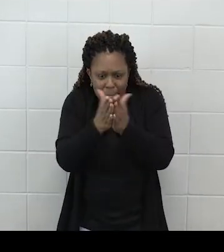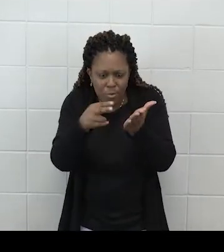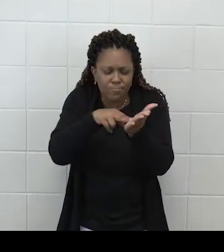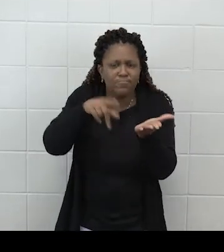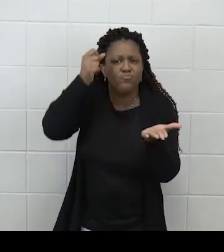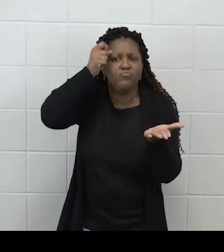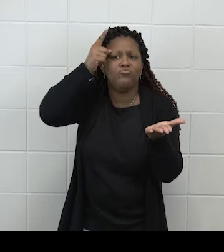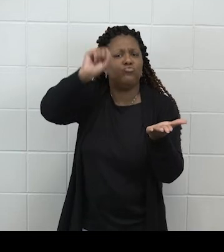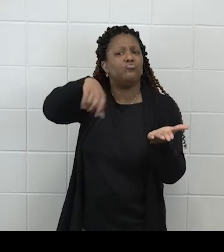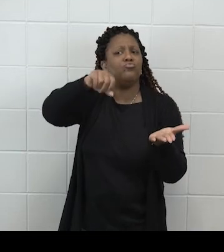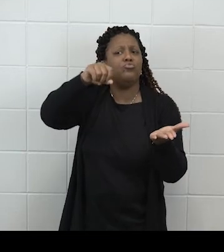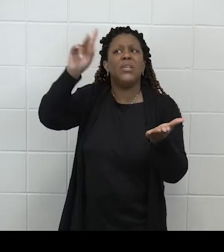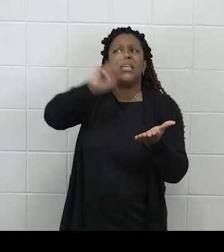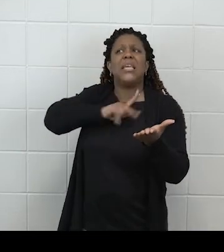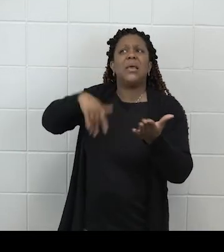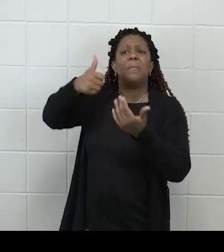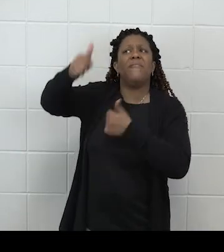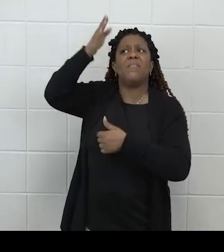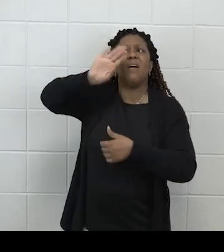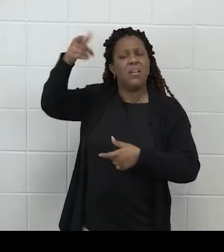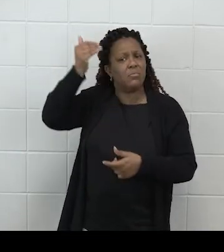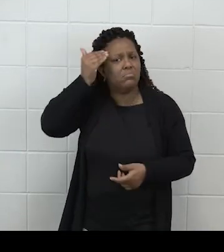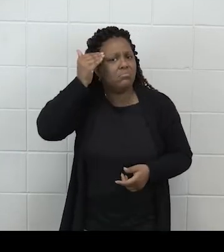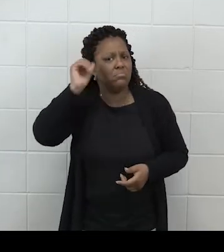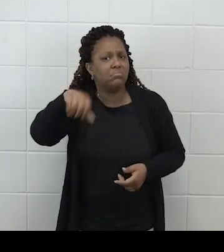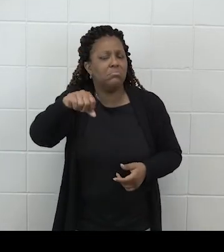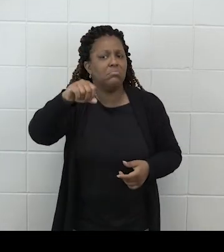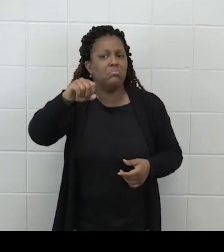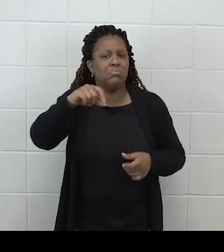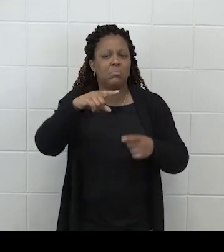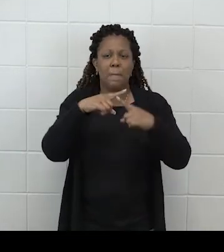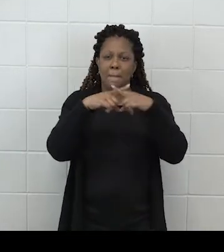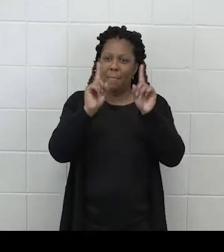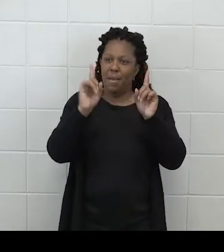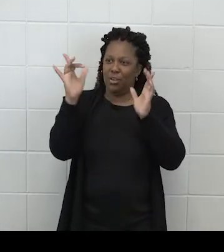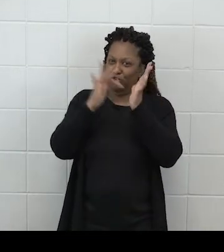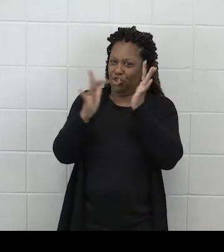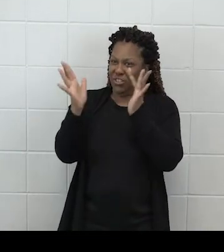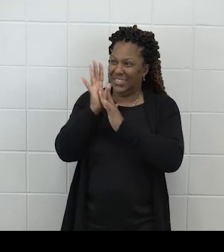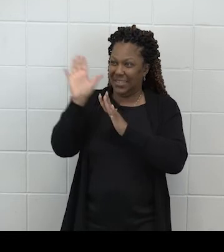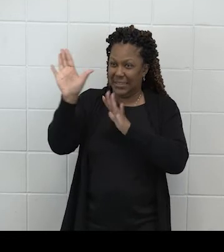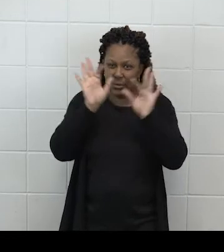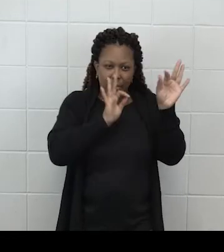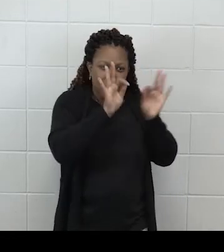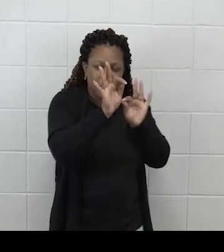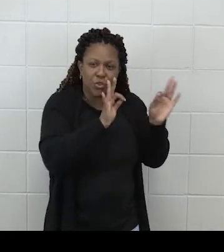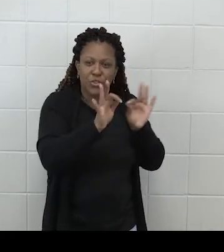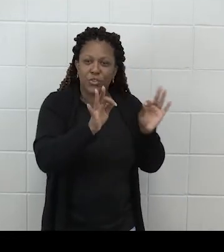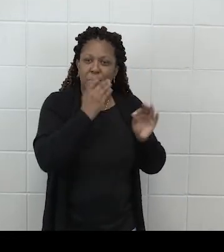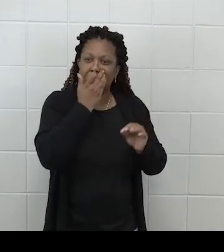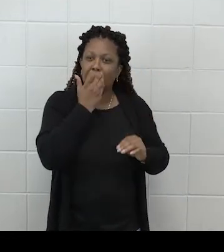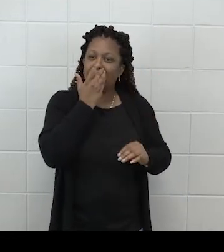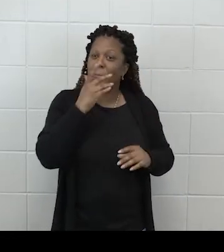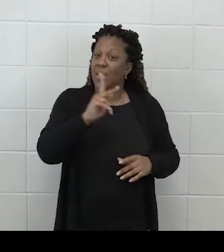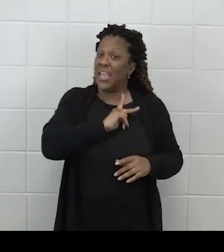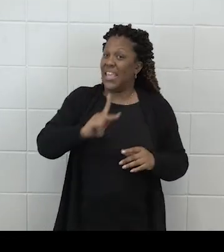of God would come to the whole world and not just to the Jews. And on top of all of